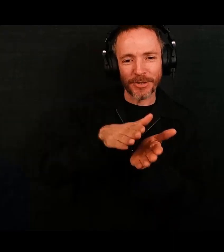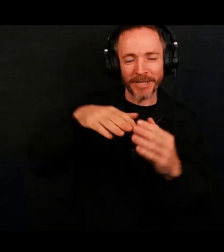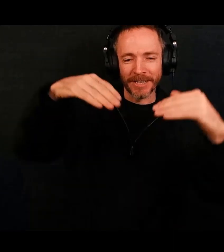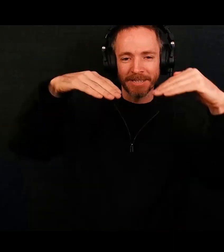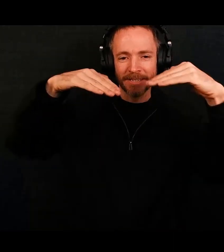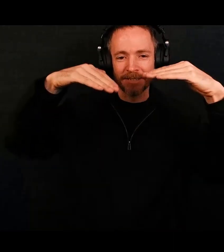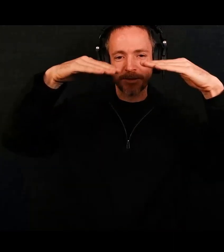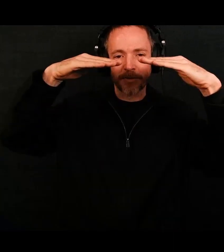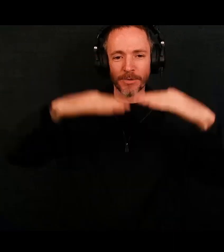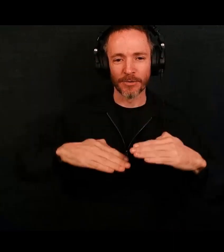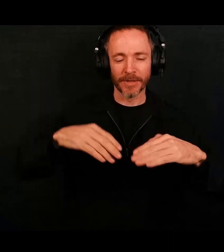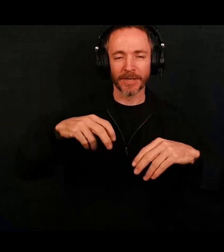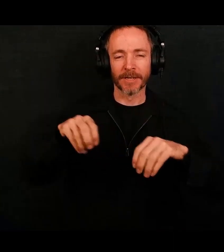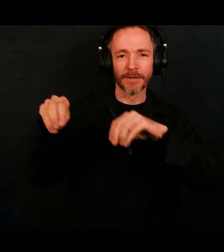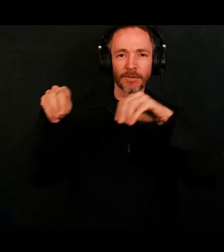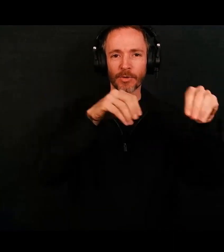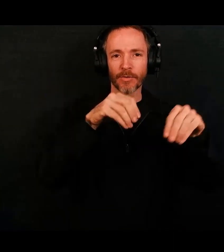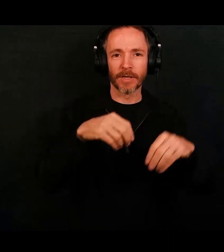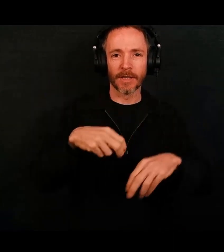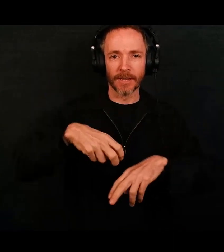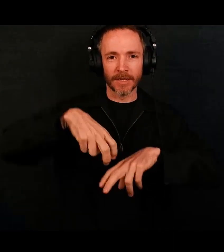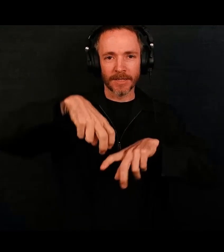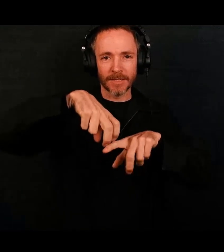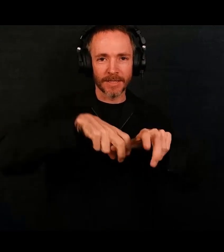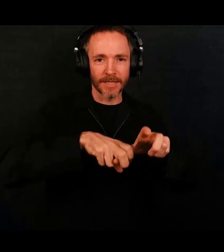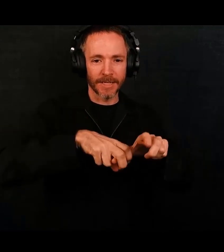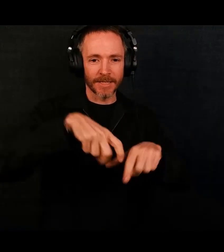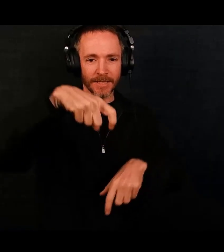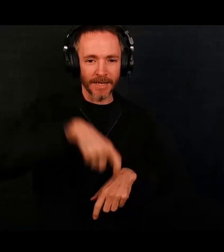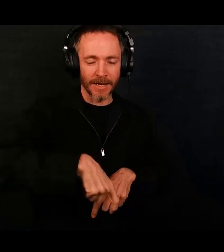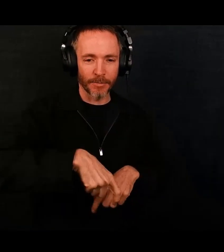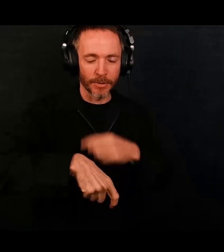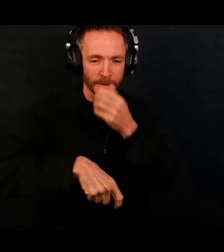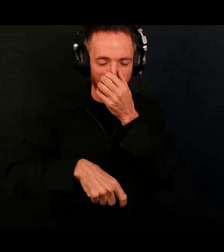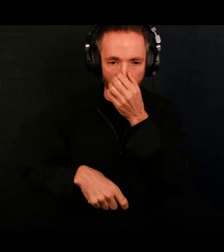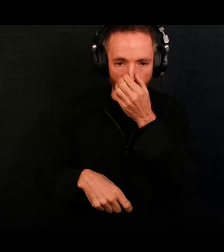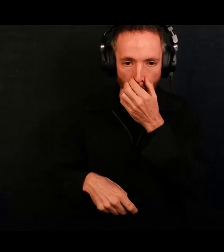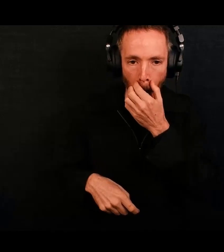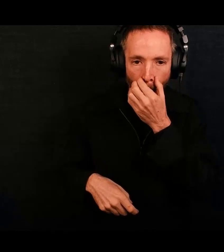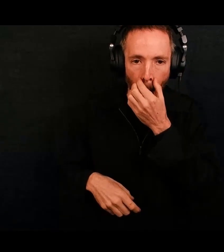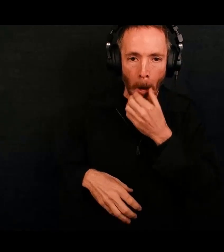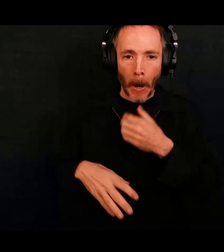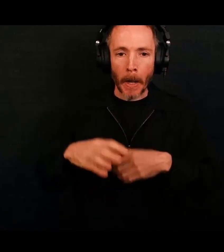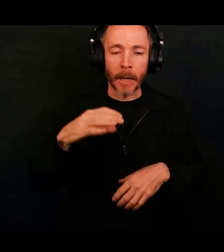I'm shortening it, so I'm moving the seat downwards.